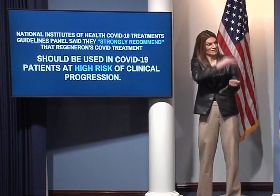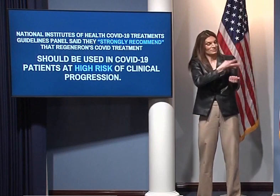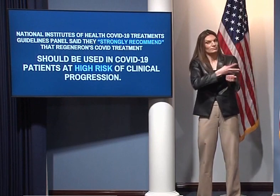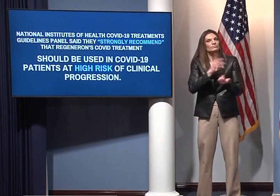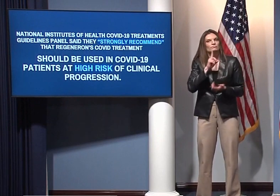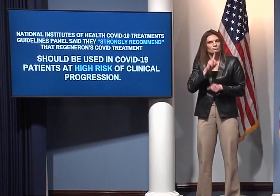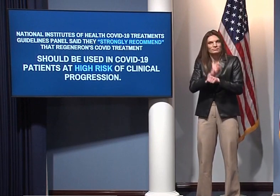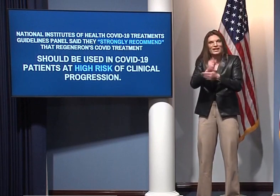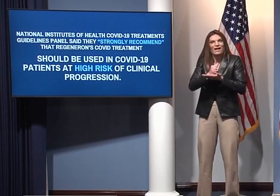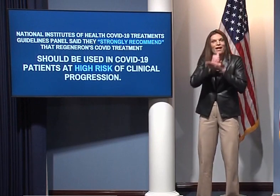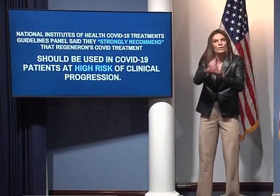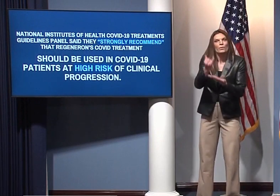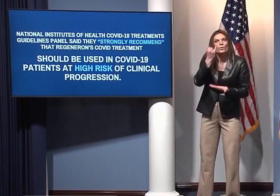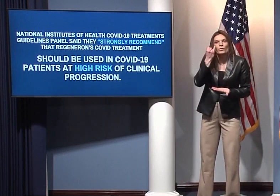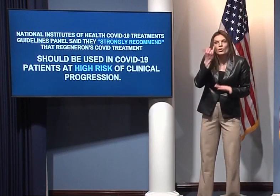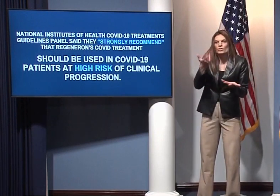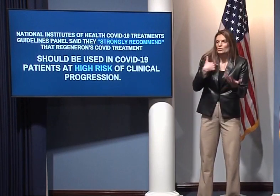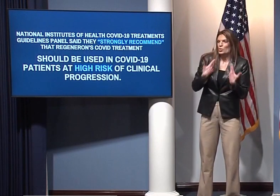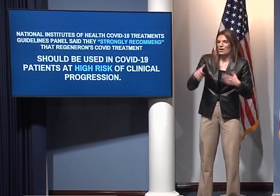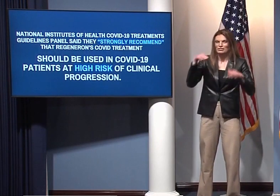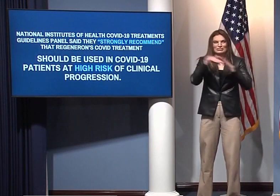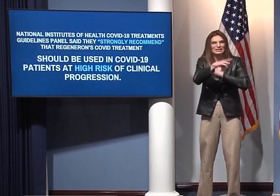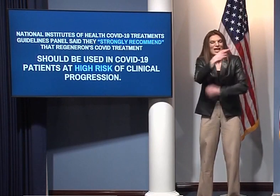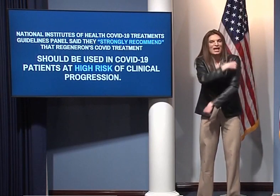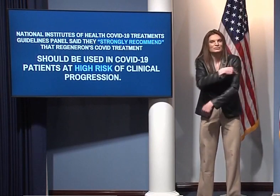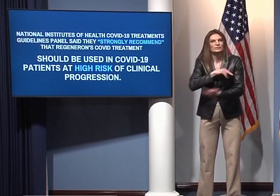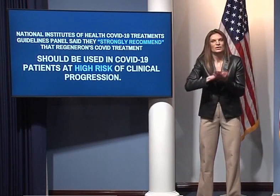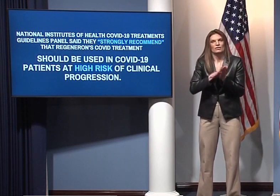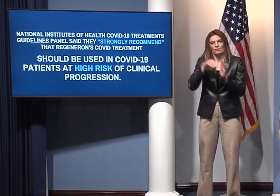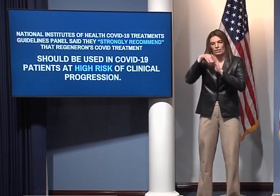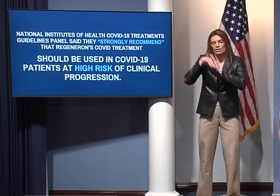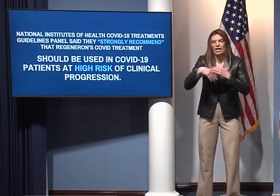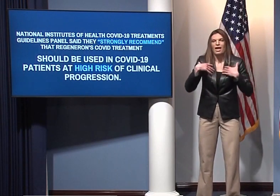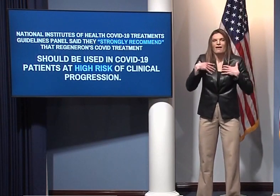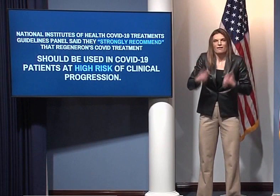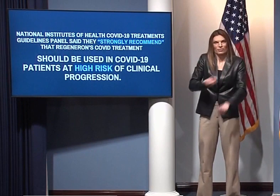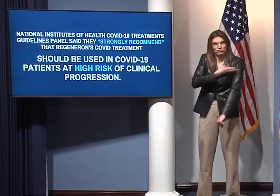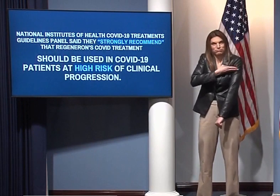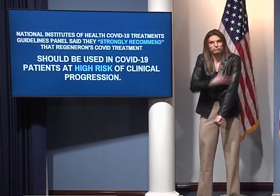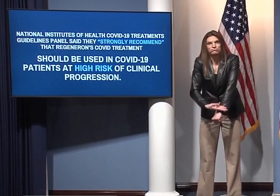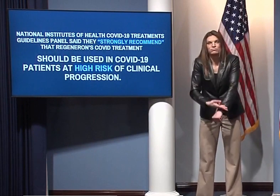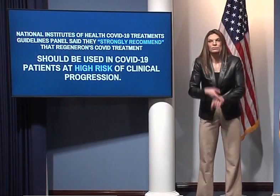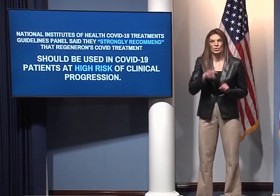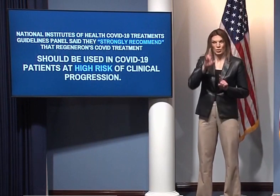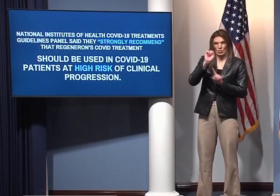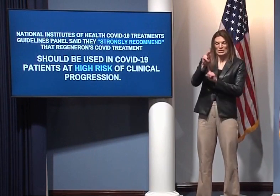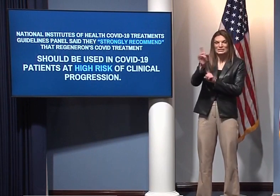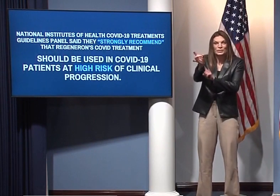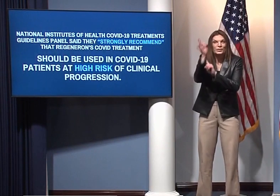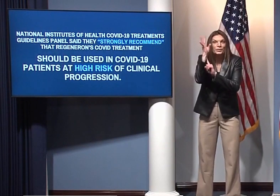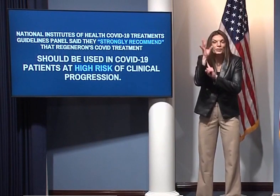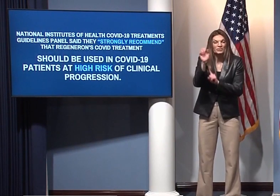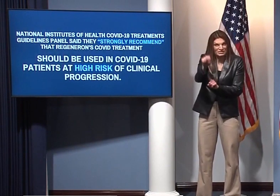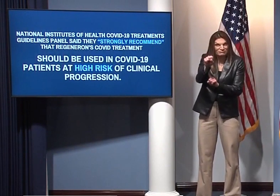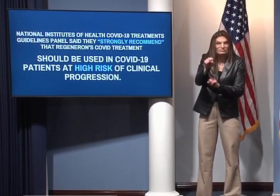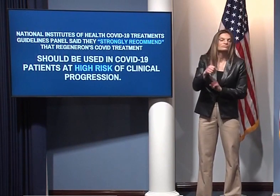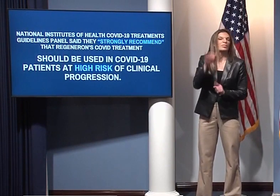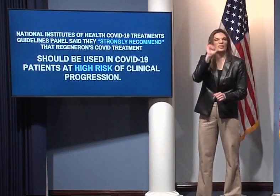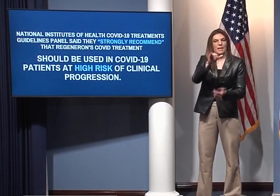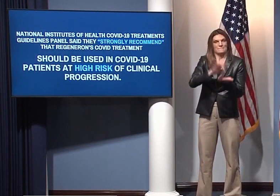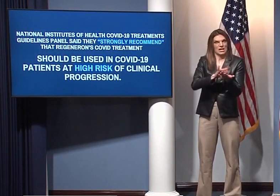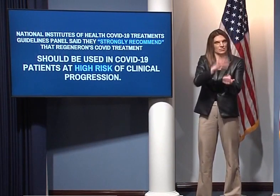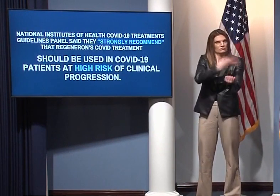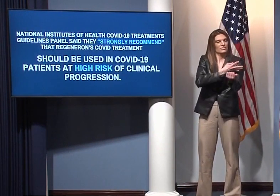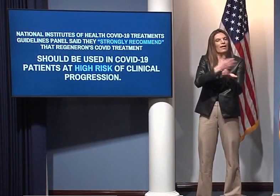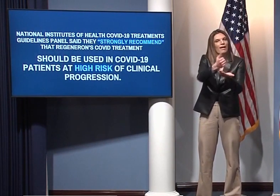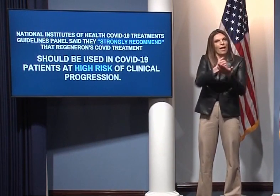hospitalizations and deaths for those diagnosed with COVID, and we are ensuring providers across the state have the supplies they need to